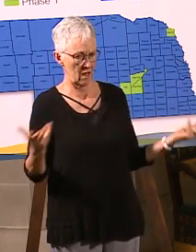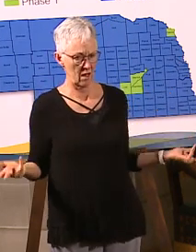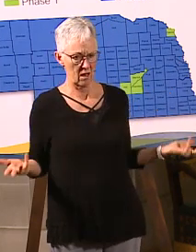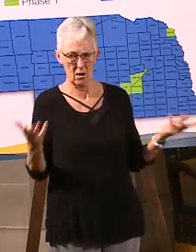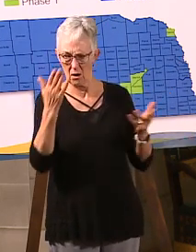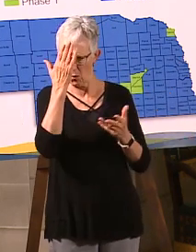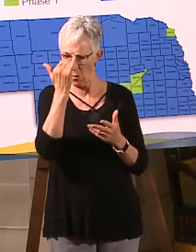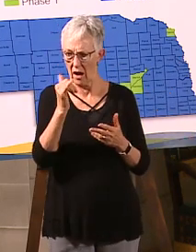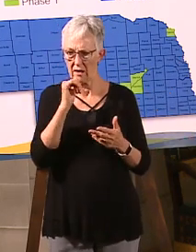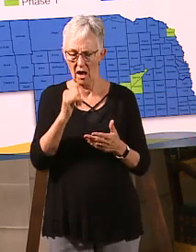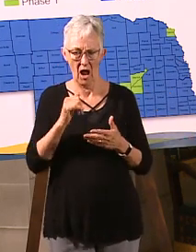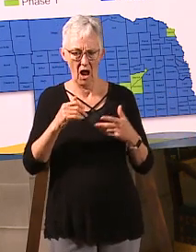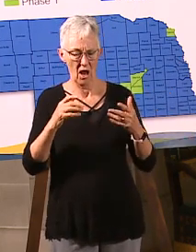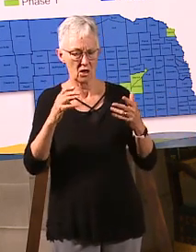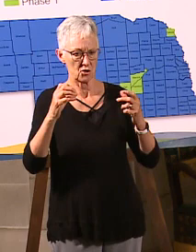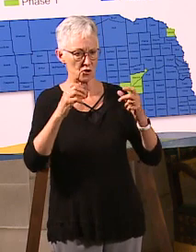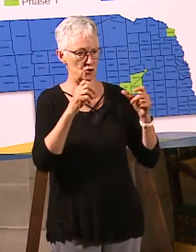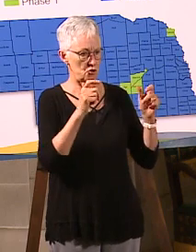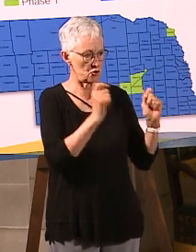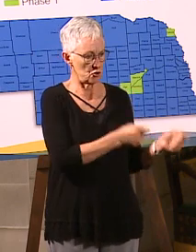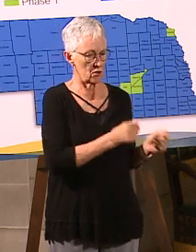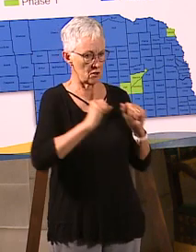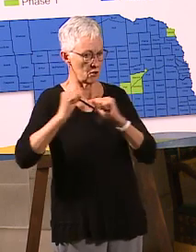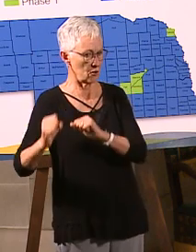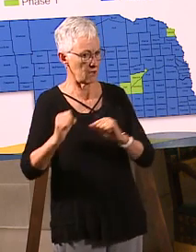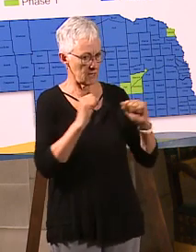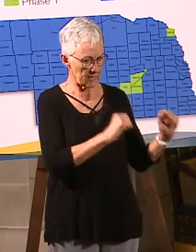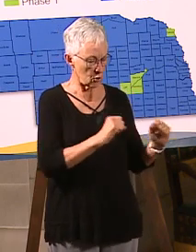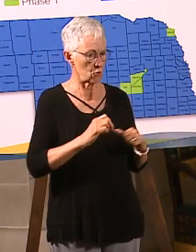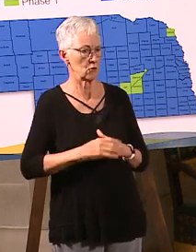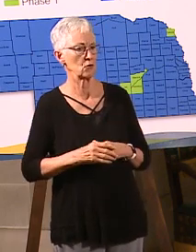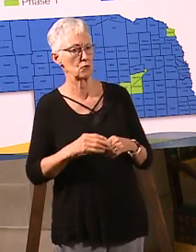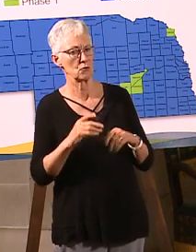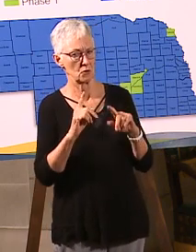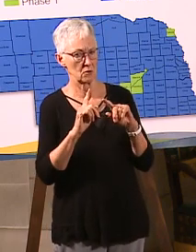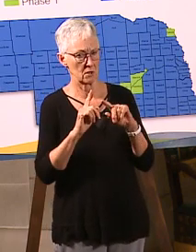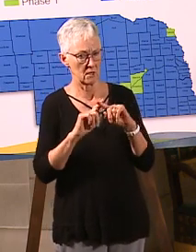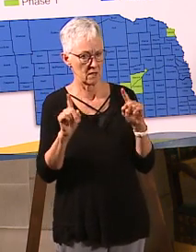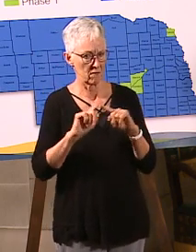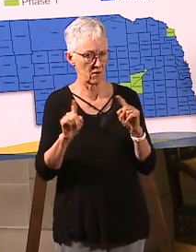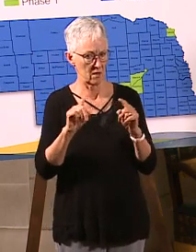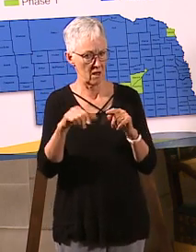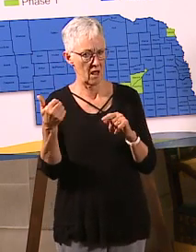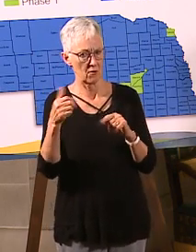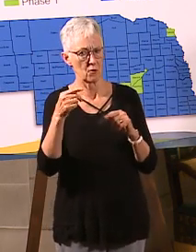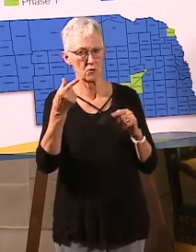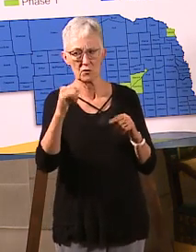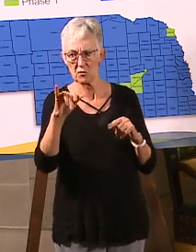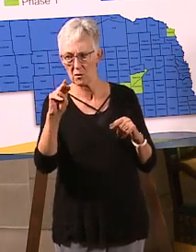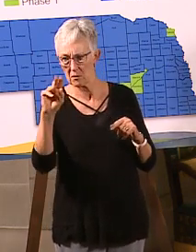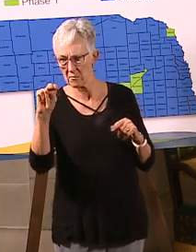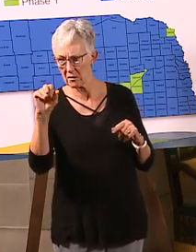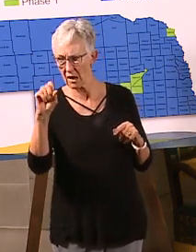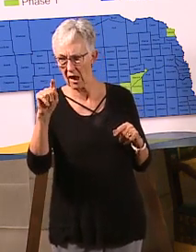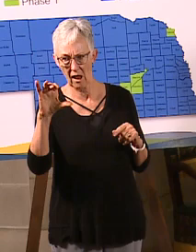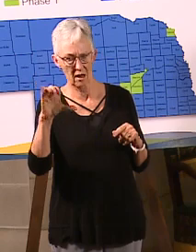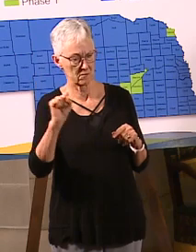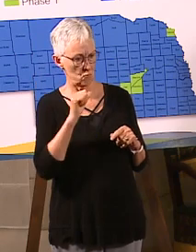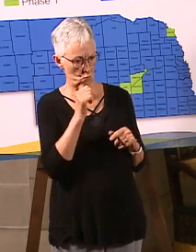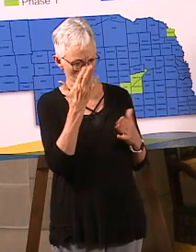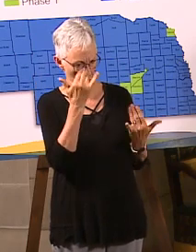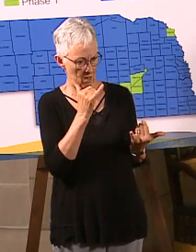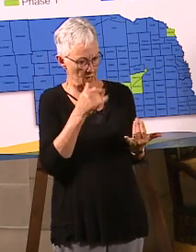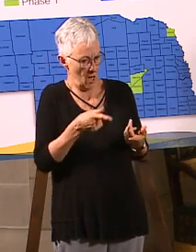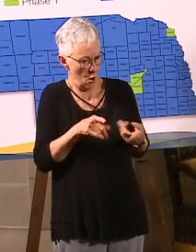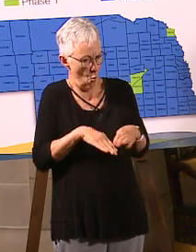with the ground or water rather than others? Stunts for cheerleading would only be possible person-to-person contact listed. So again, for